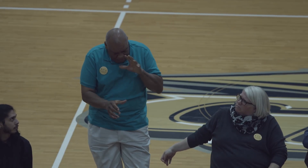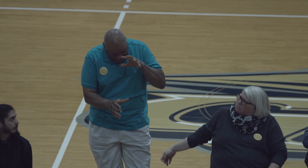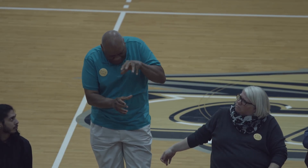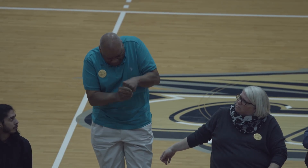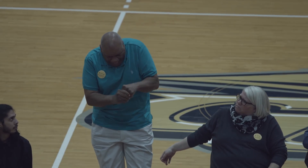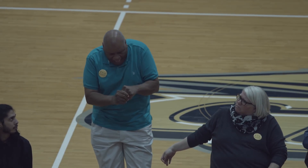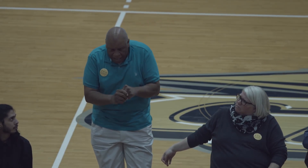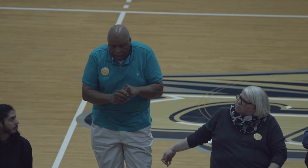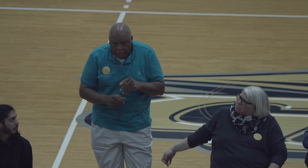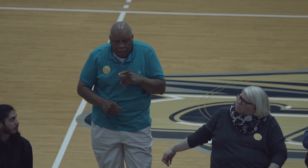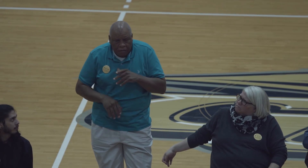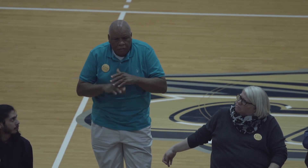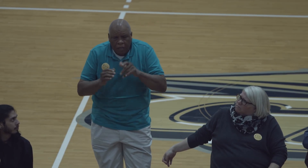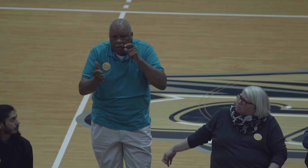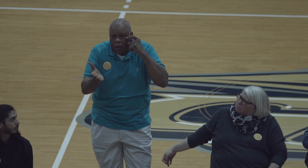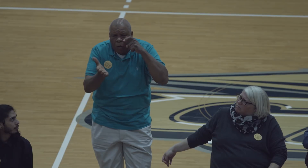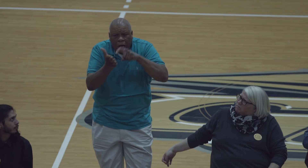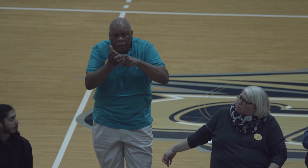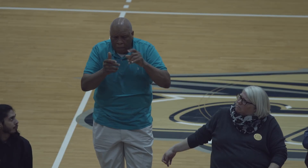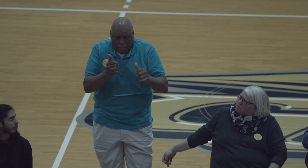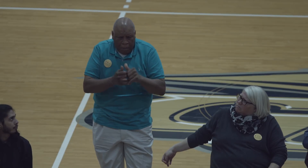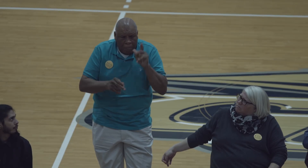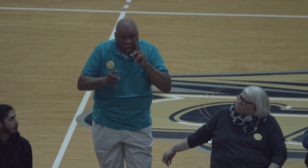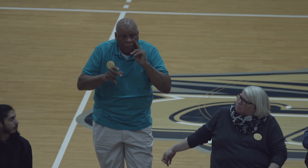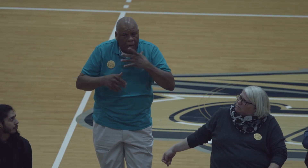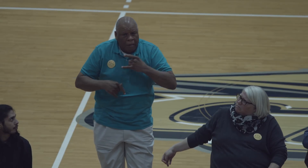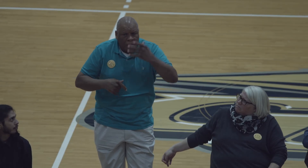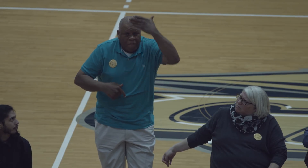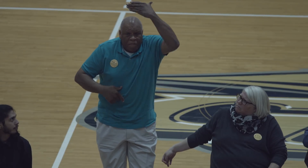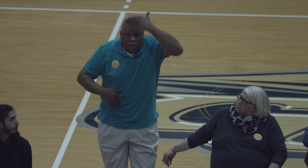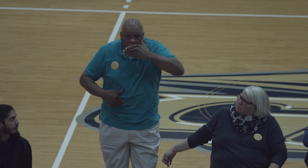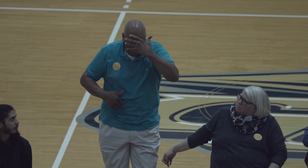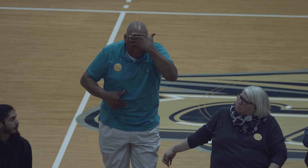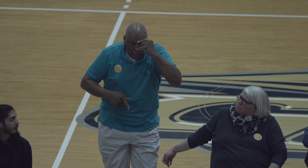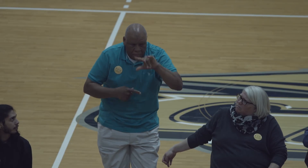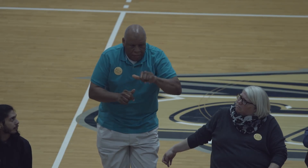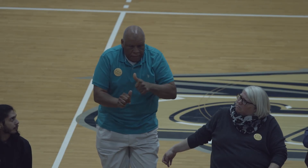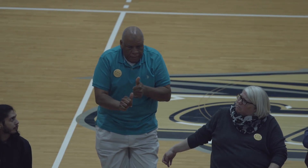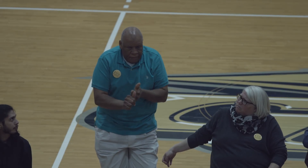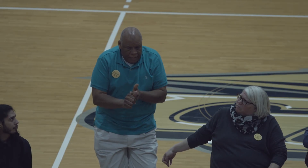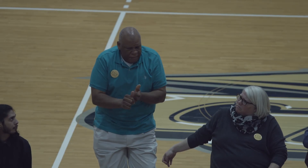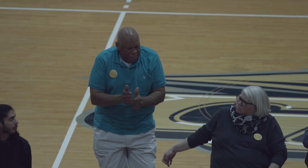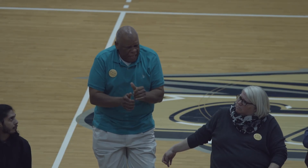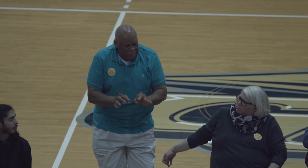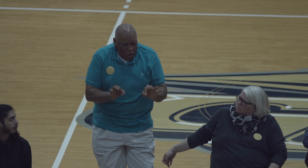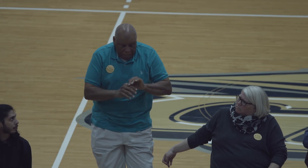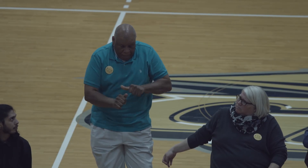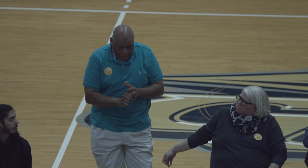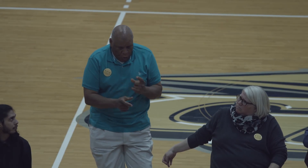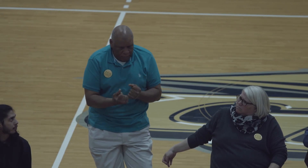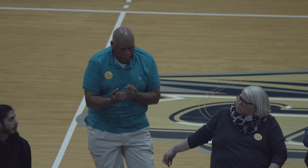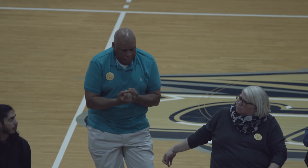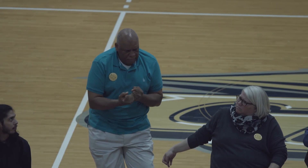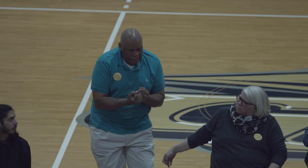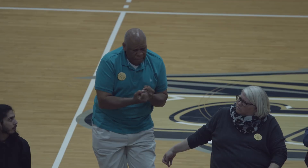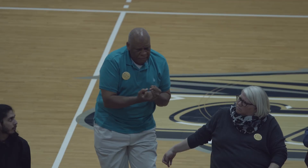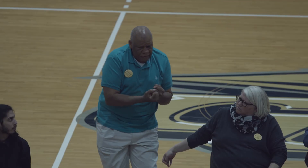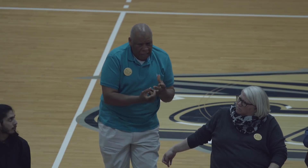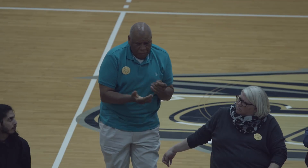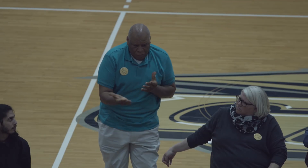any expectation for reciprocation. We got involved, we served, and you have to remember that even though